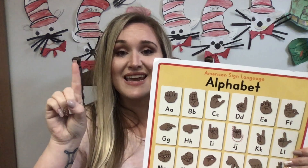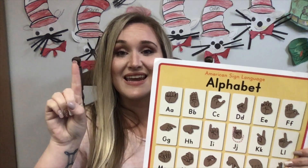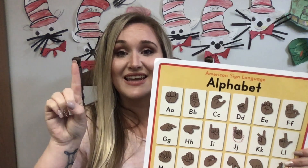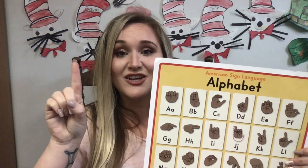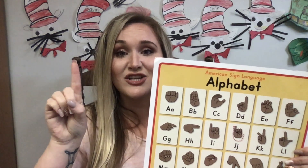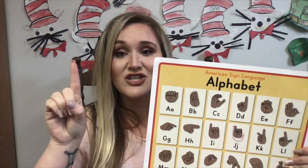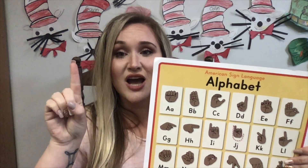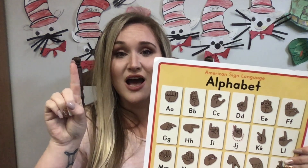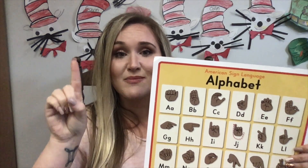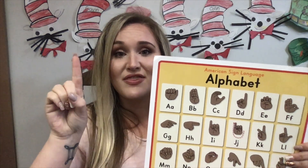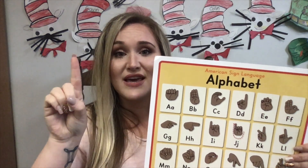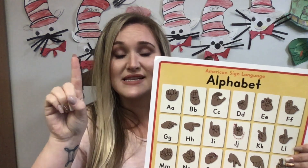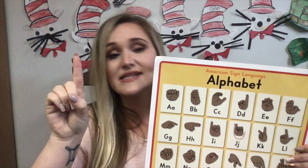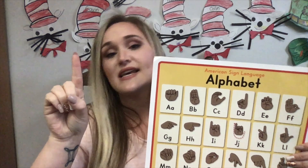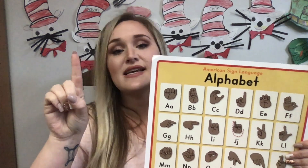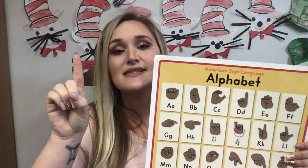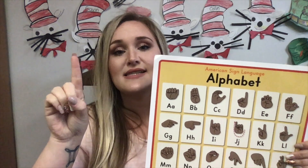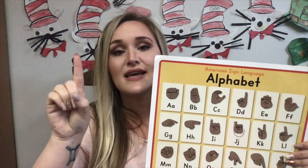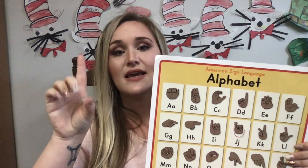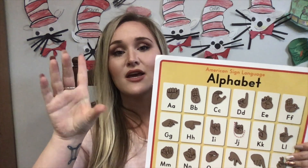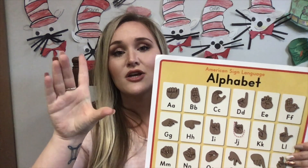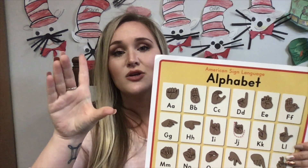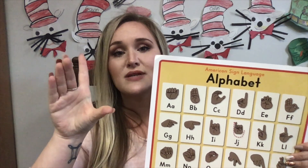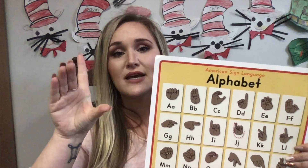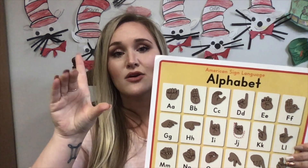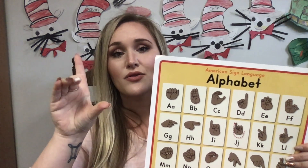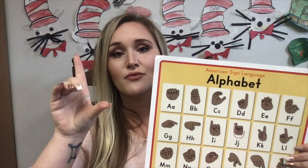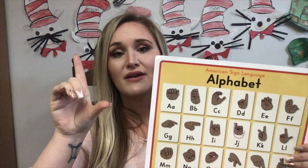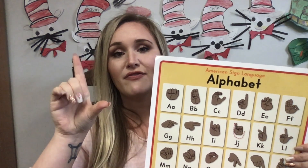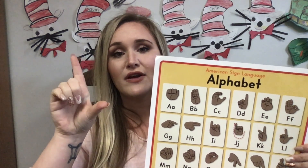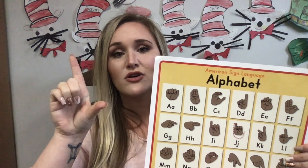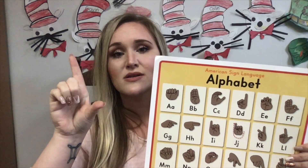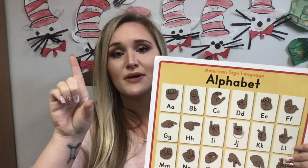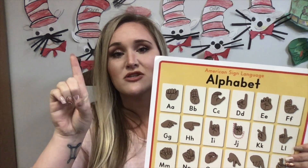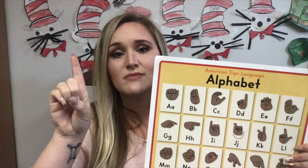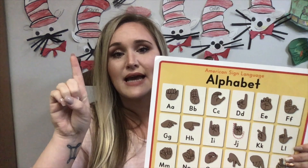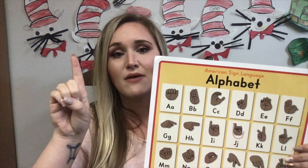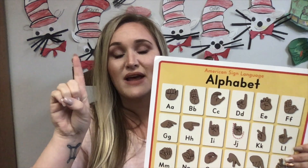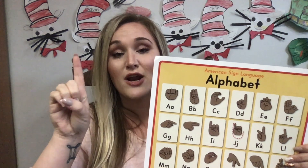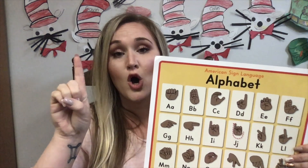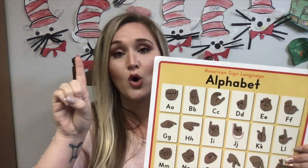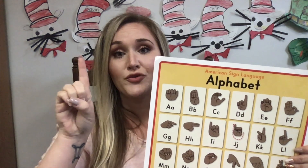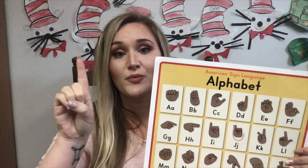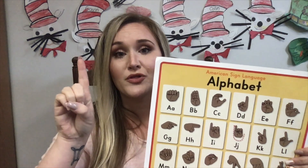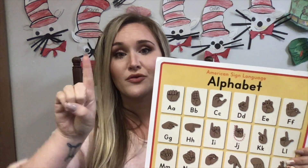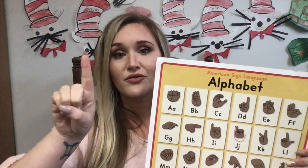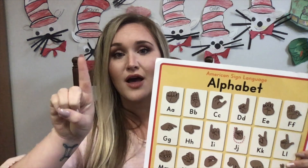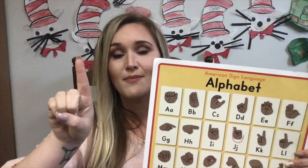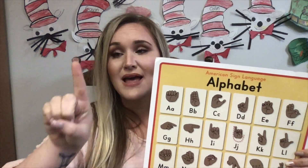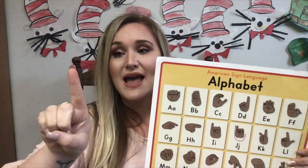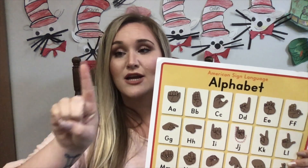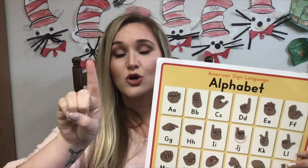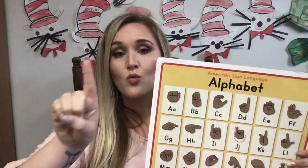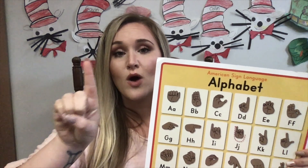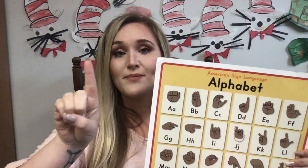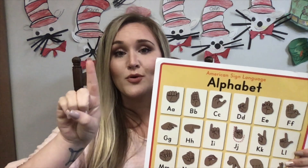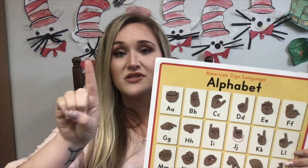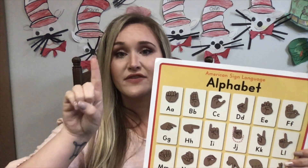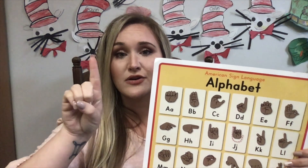D. Good job. This is D. You take your 3 fingers and pinch them down and hold them with your thumb, and your 1 pointer finger is